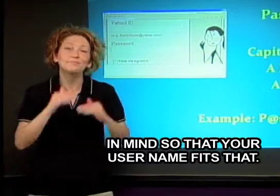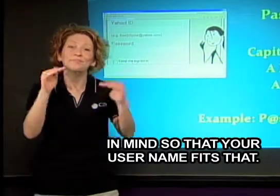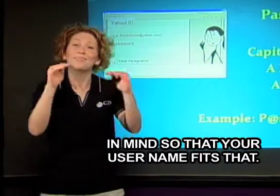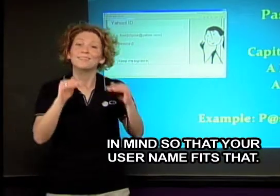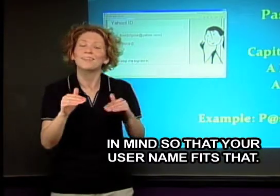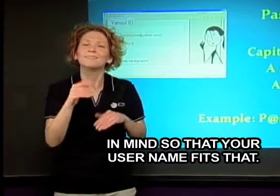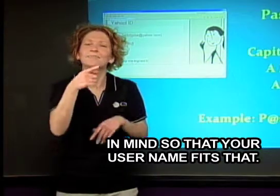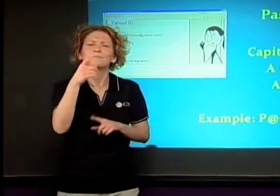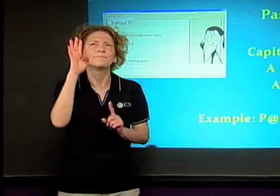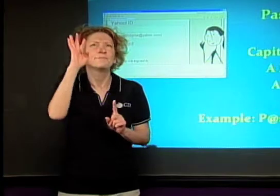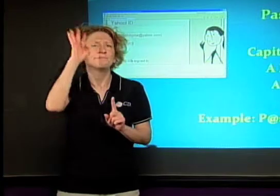that.